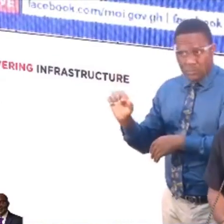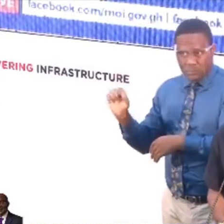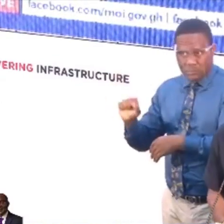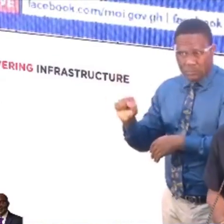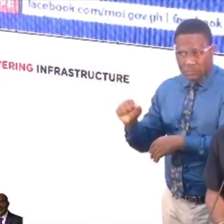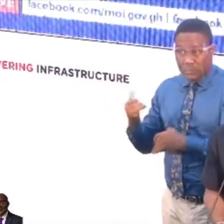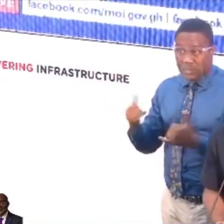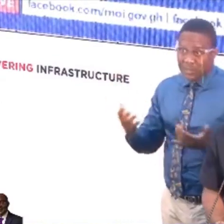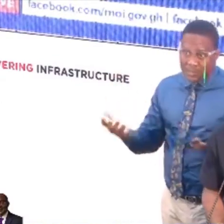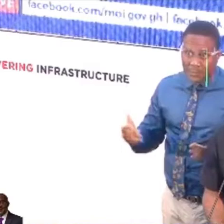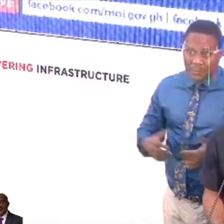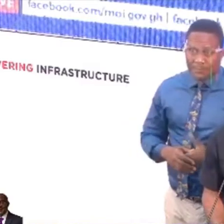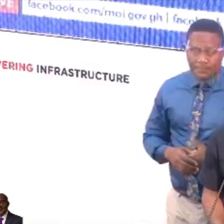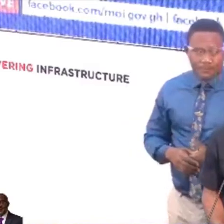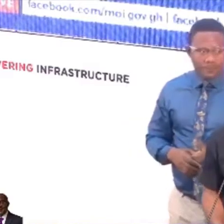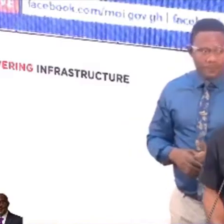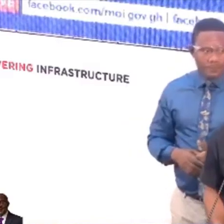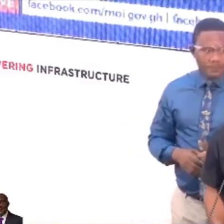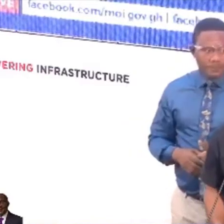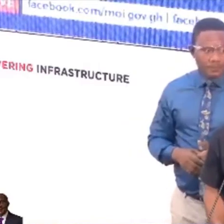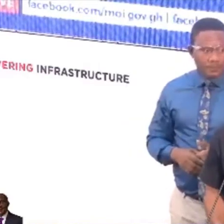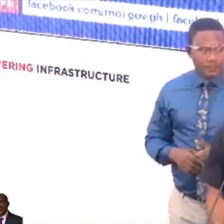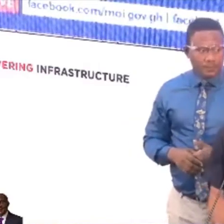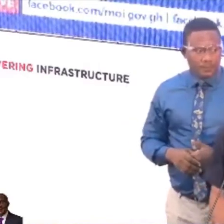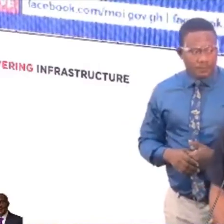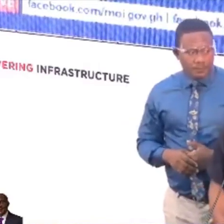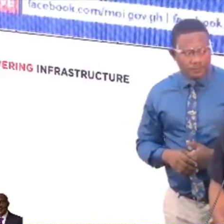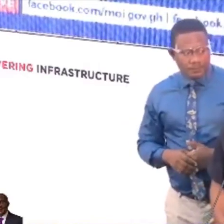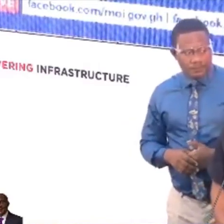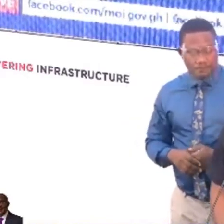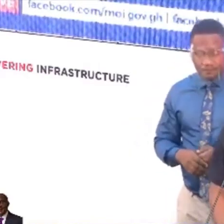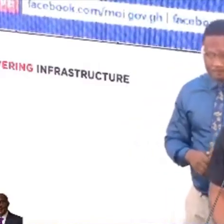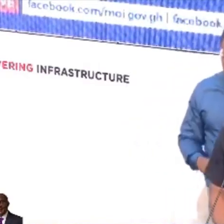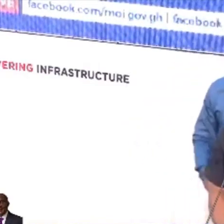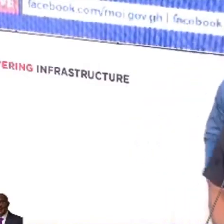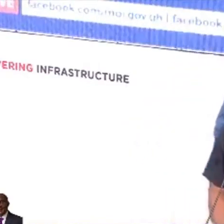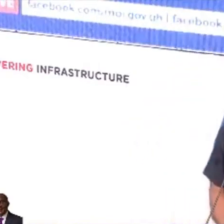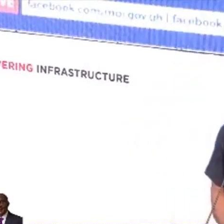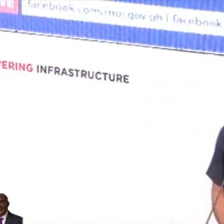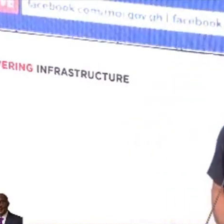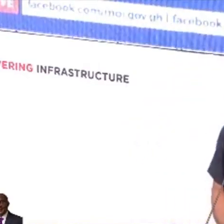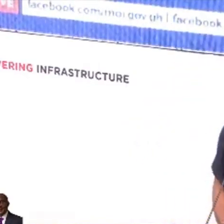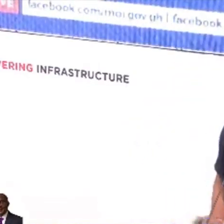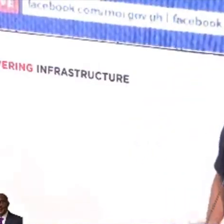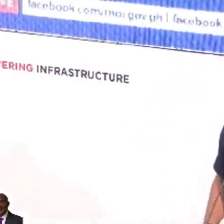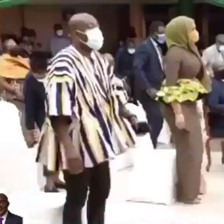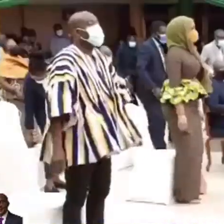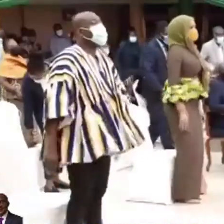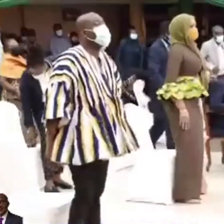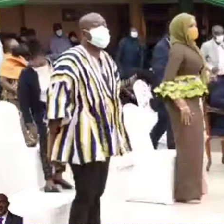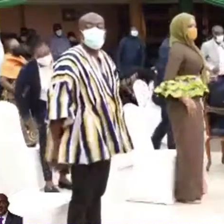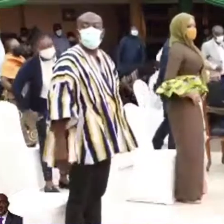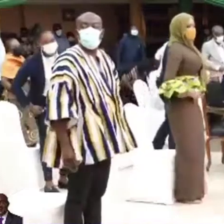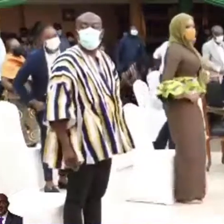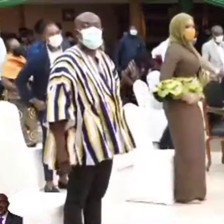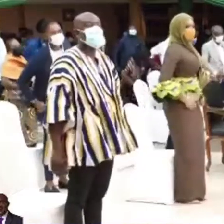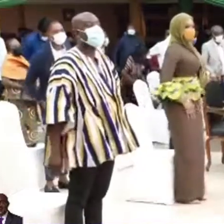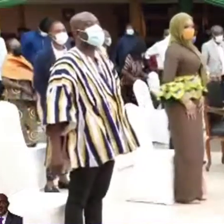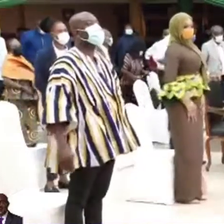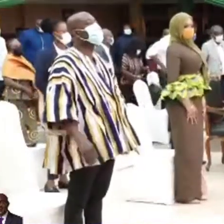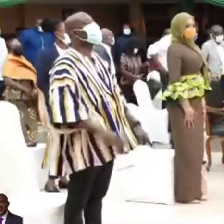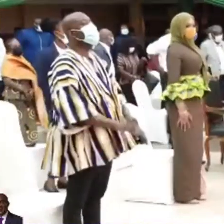that note, Mr. Lord White, please perform to us Yenara